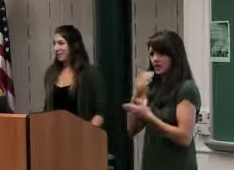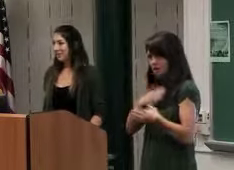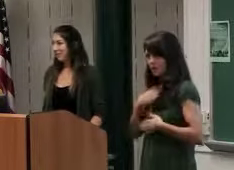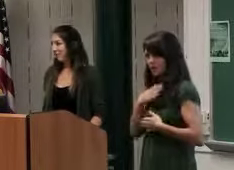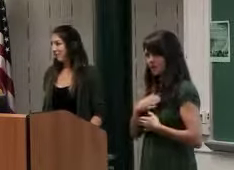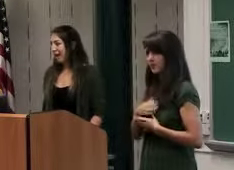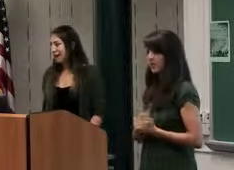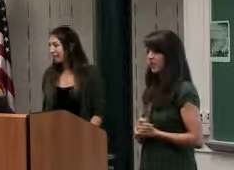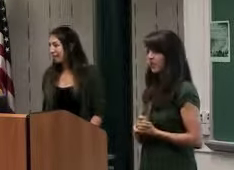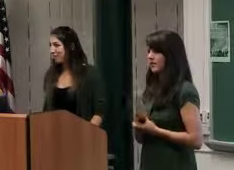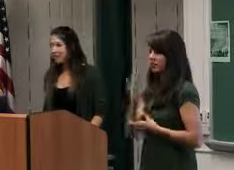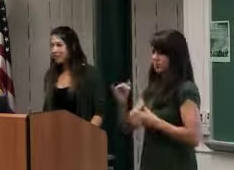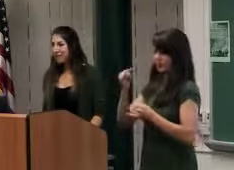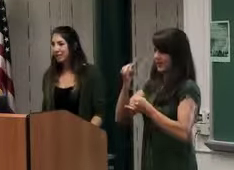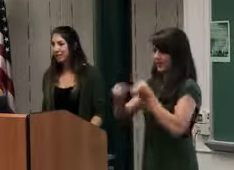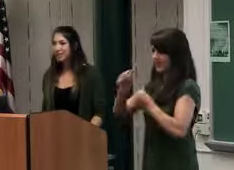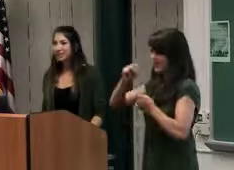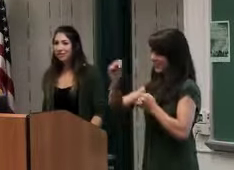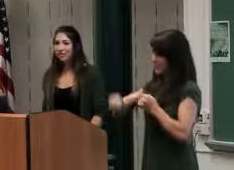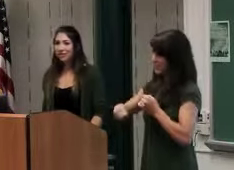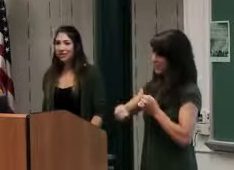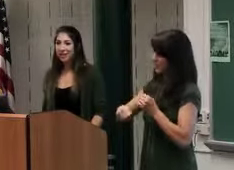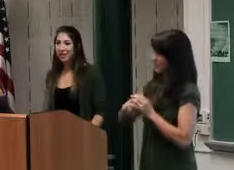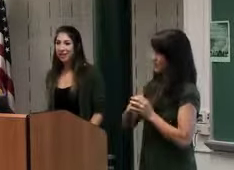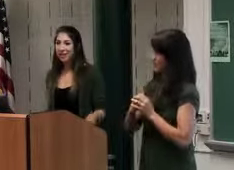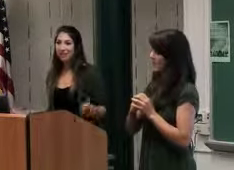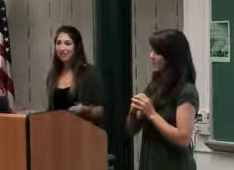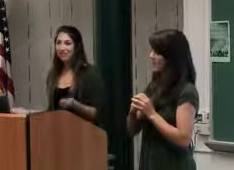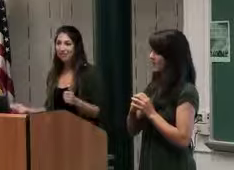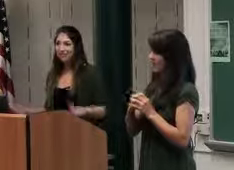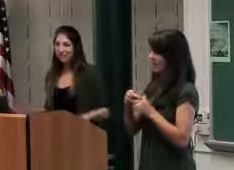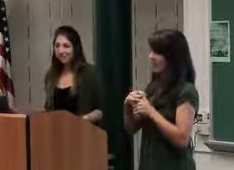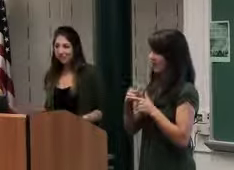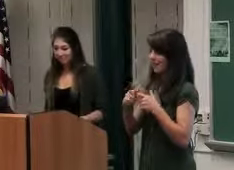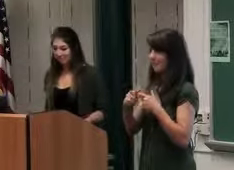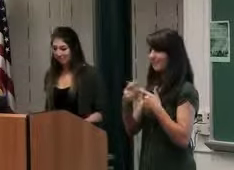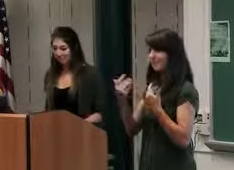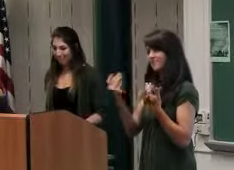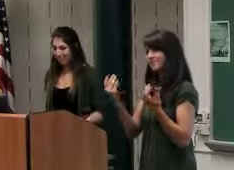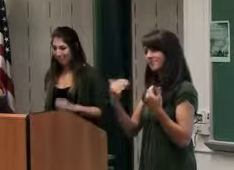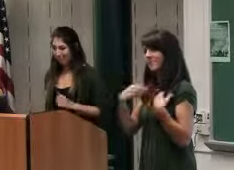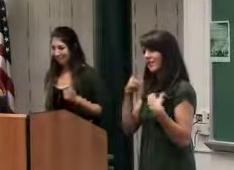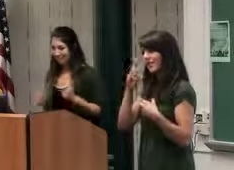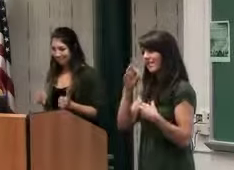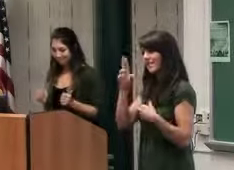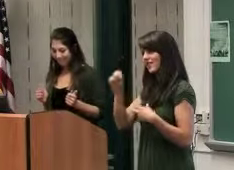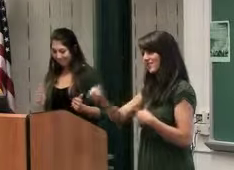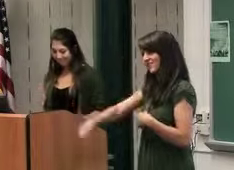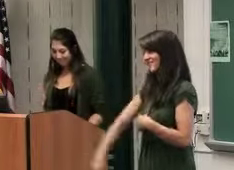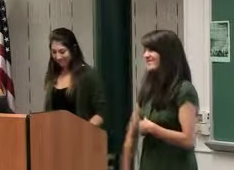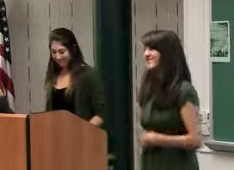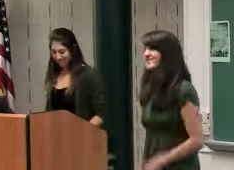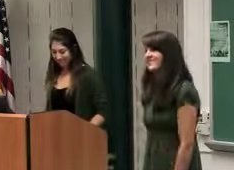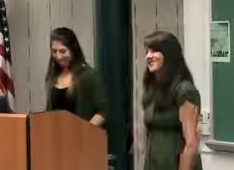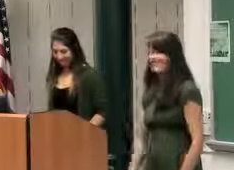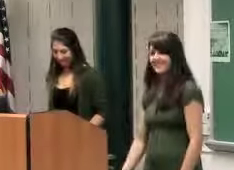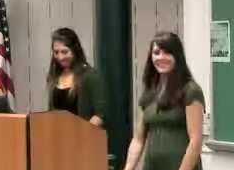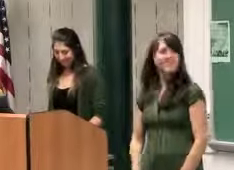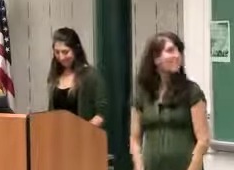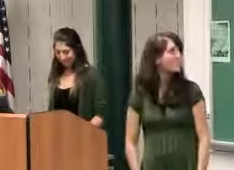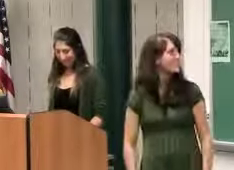Enjoy it. It's your last semester, and then have fun.